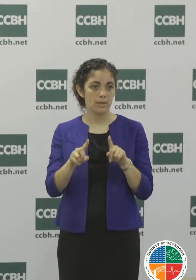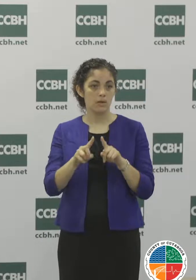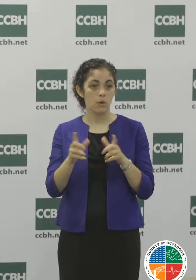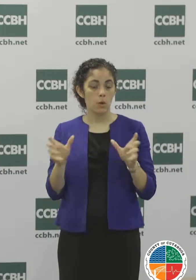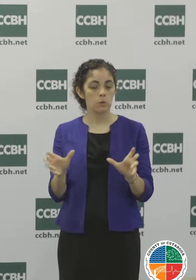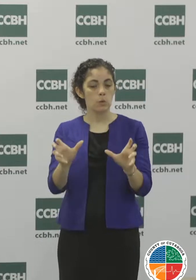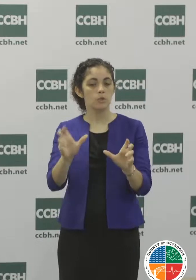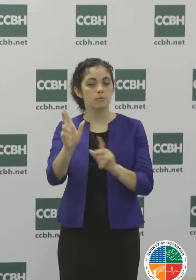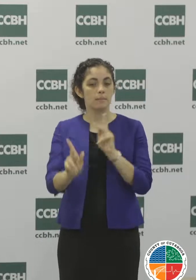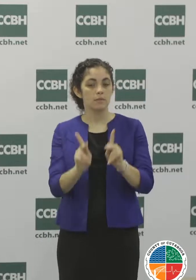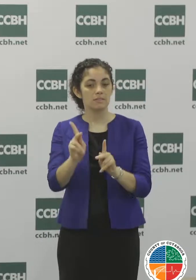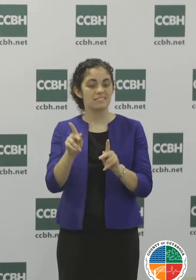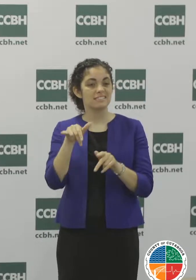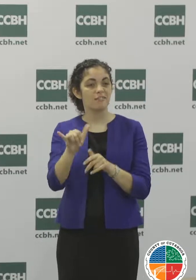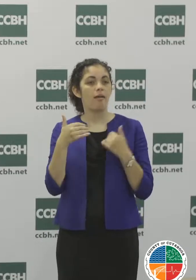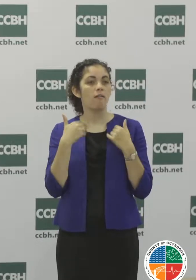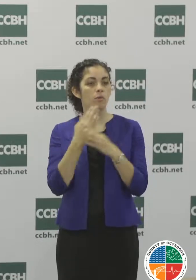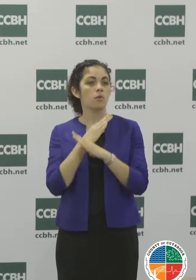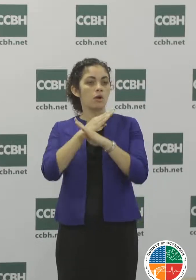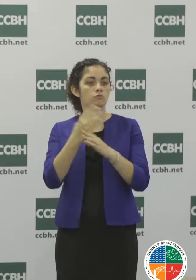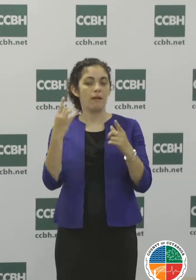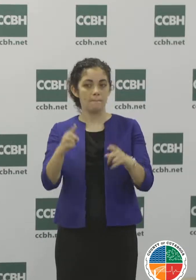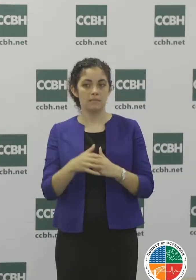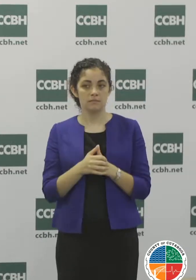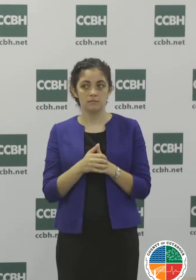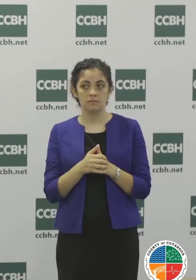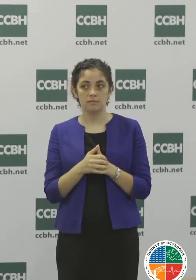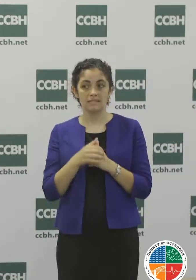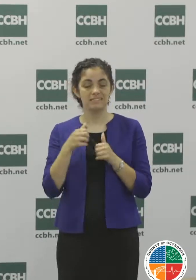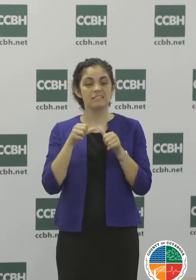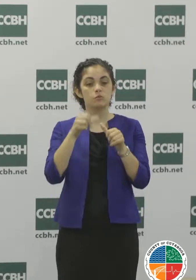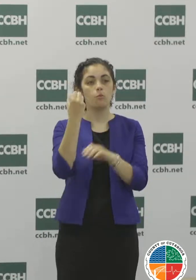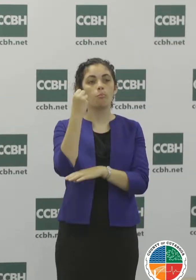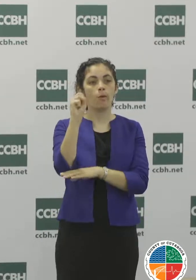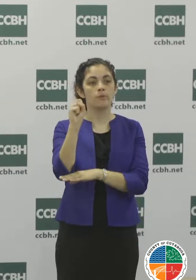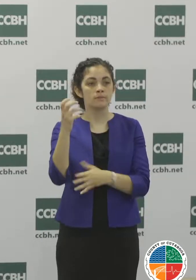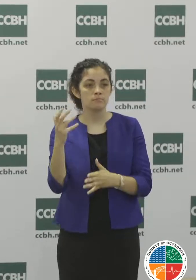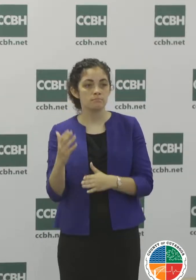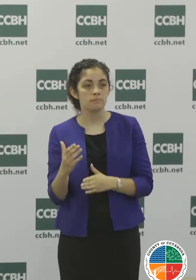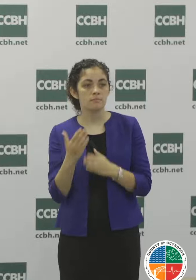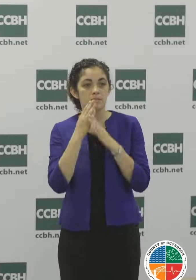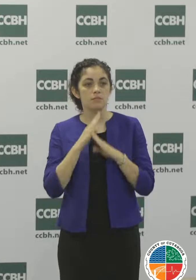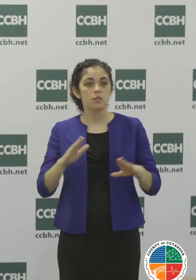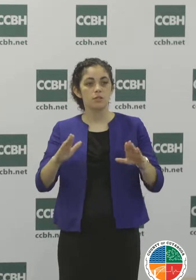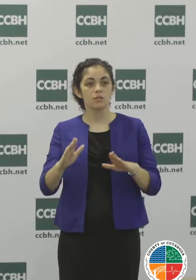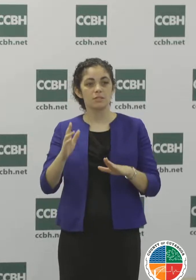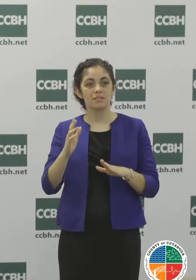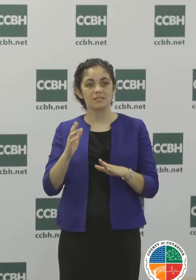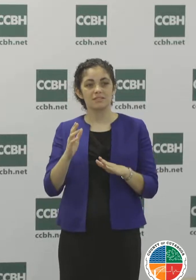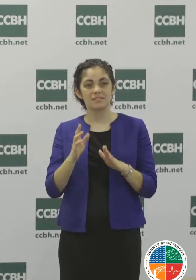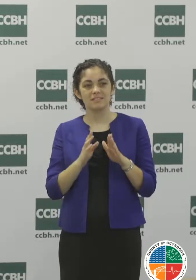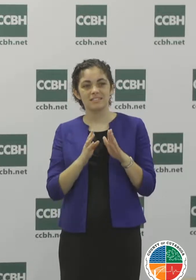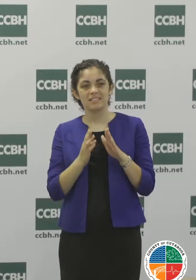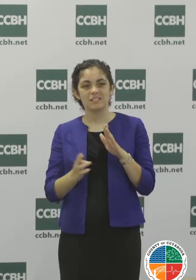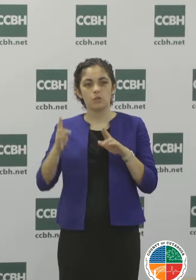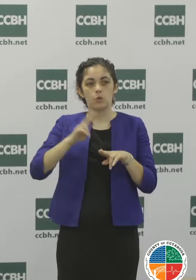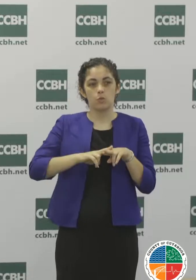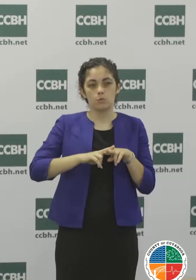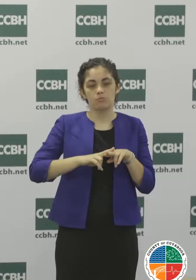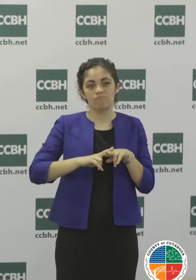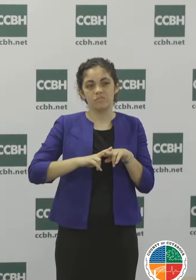to encourage folks to take those preventive measures as they protest peacefully. So do you expect to see a little uptick maybe in the